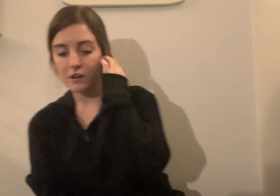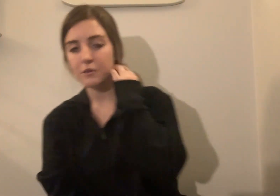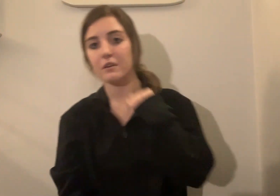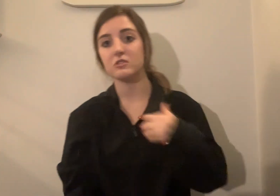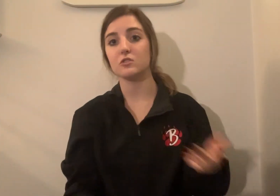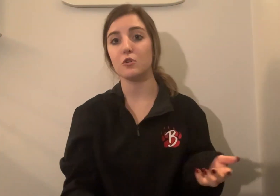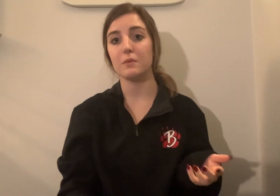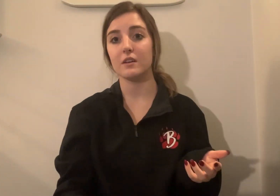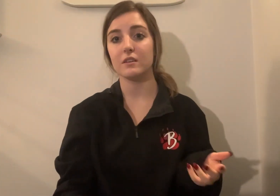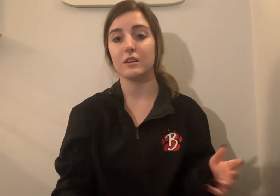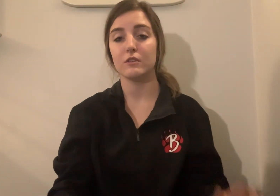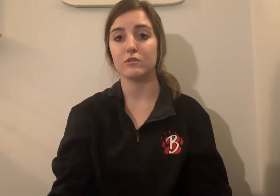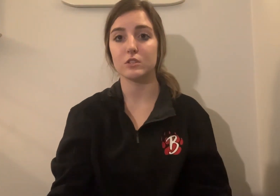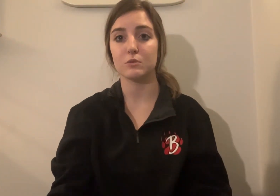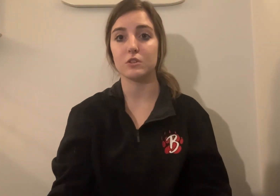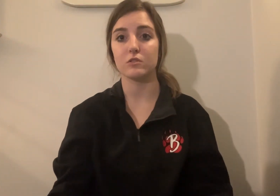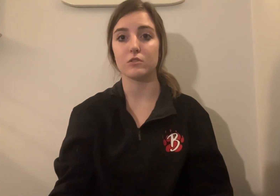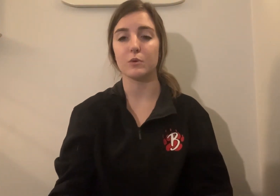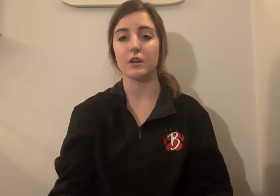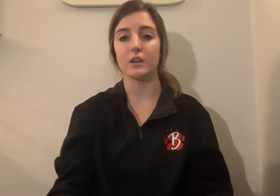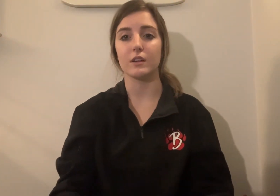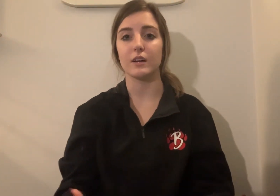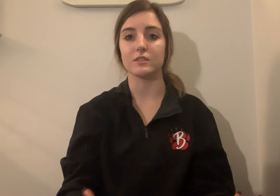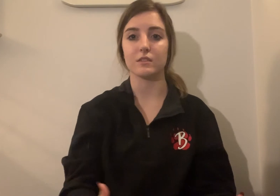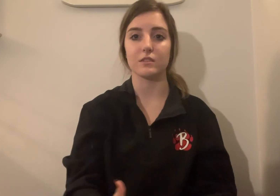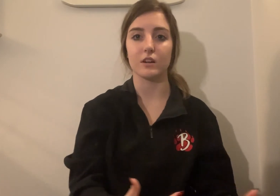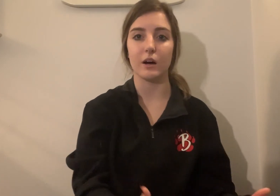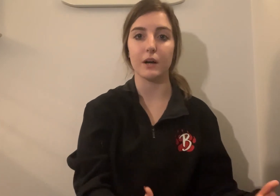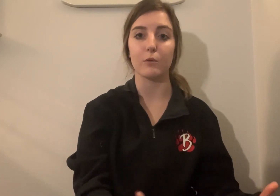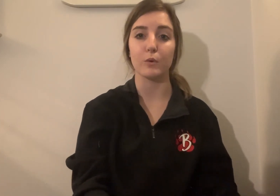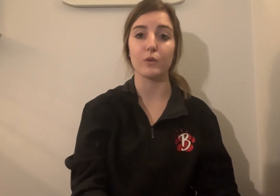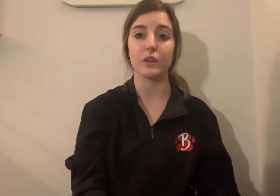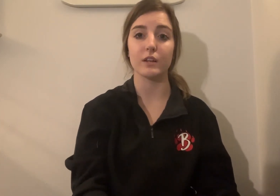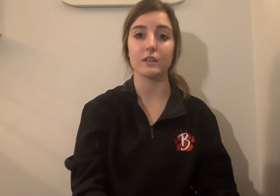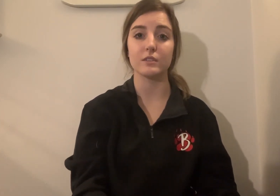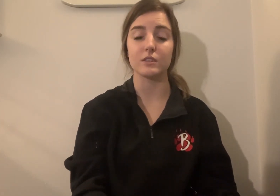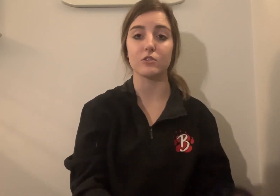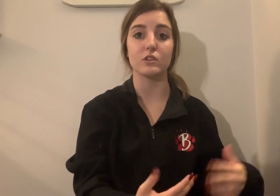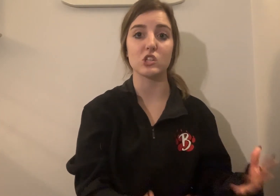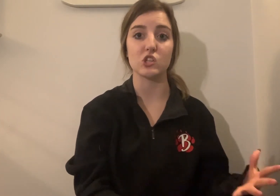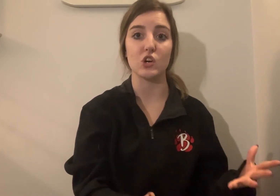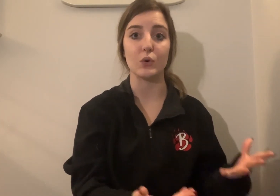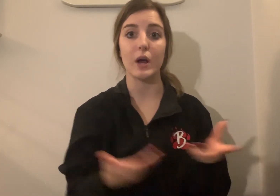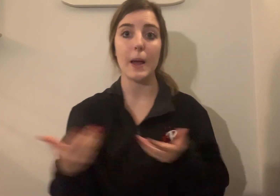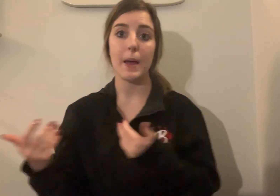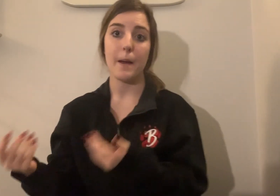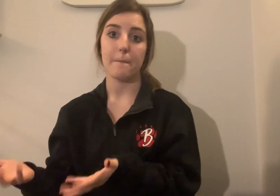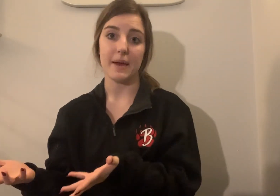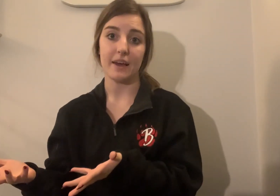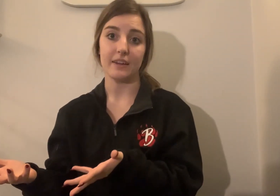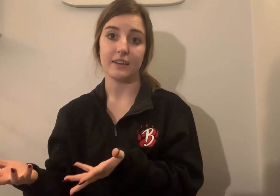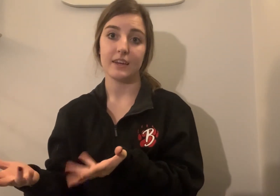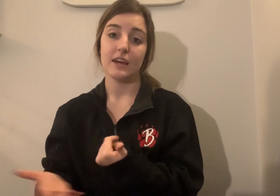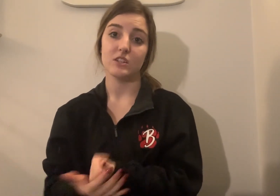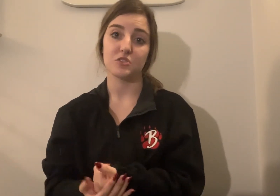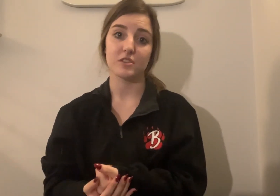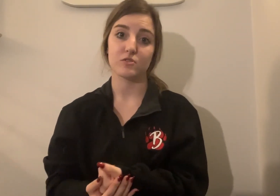have snowman. For this one, you're literally breaking it as the compound word that it is, and you're doing snow man. And doing this, I realized